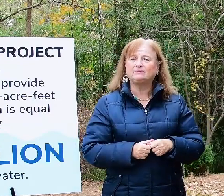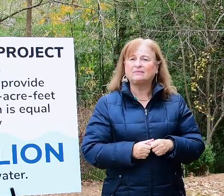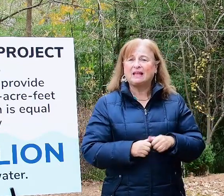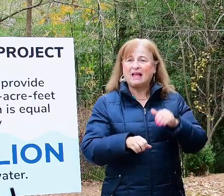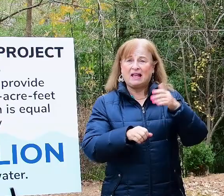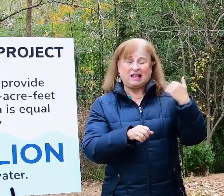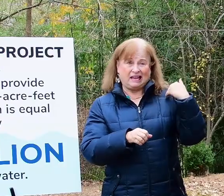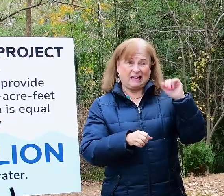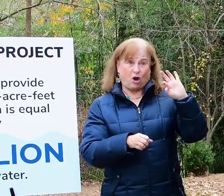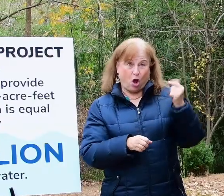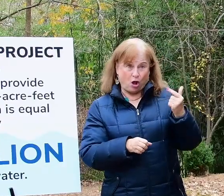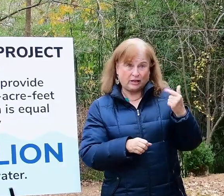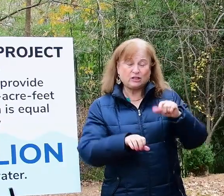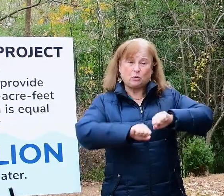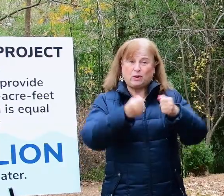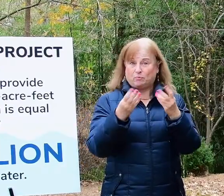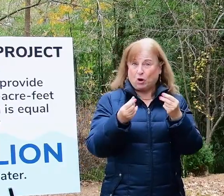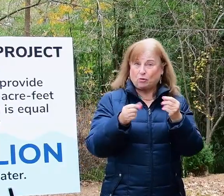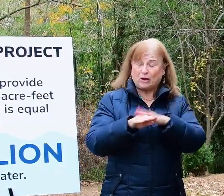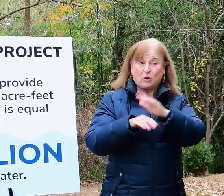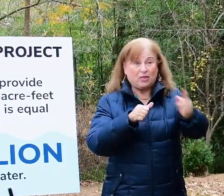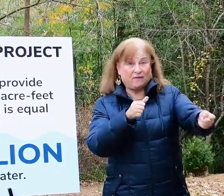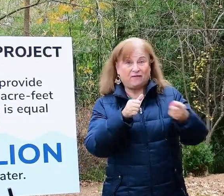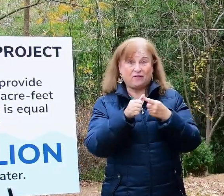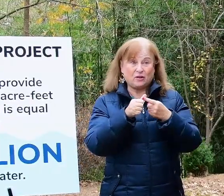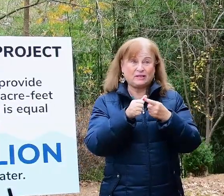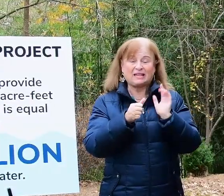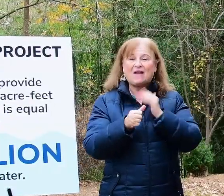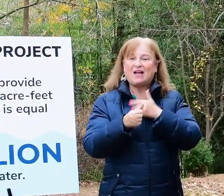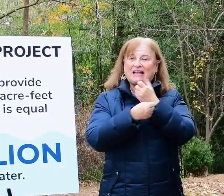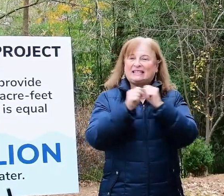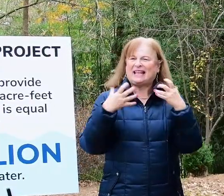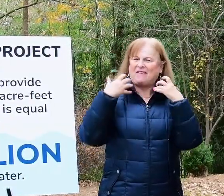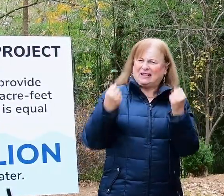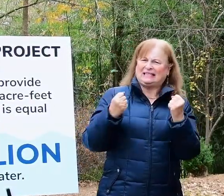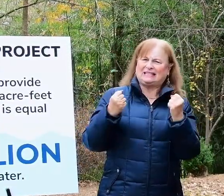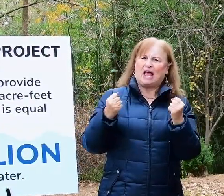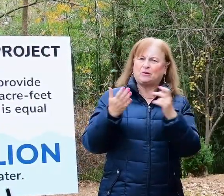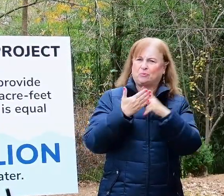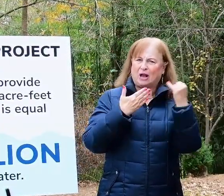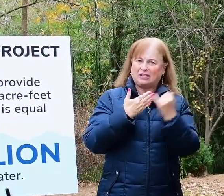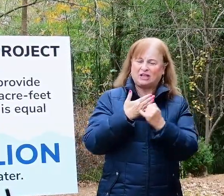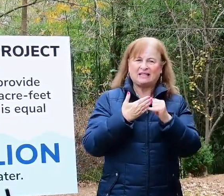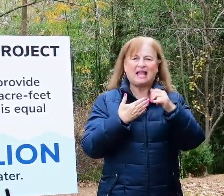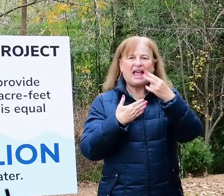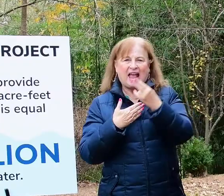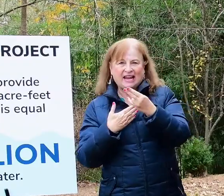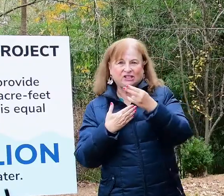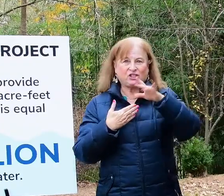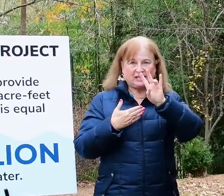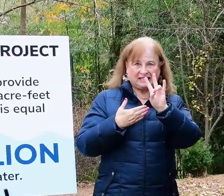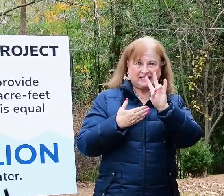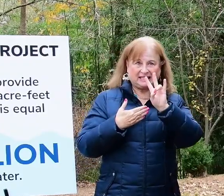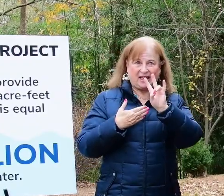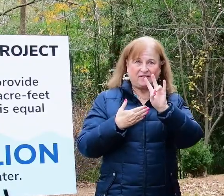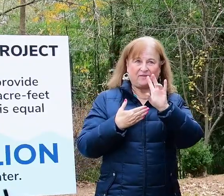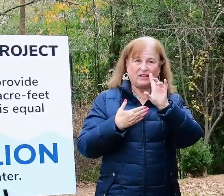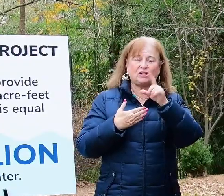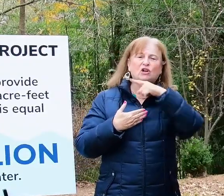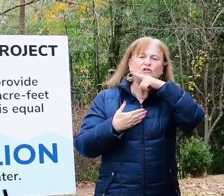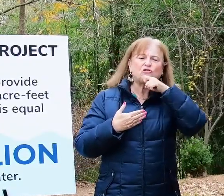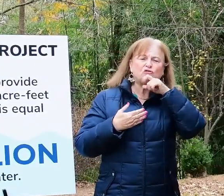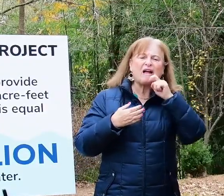In August, we broke ground on the first of our Safe and Sound projects, the H7 Dry